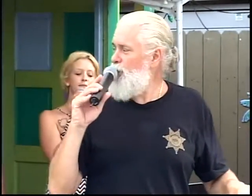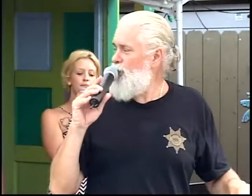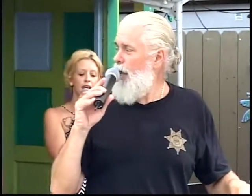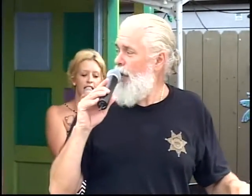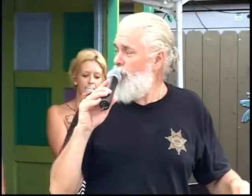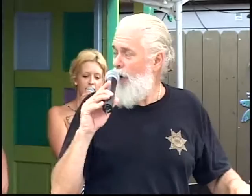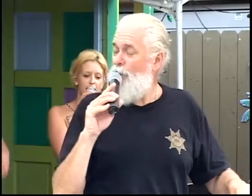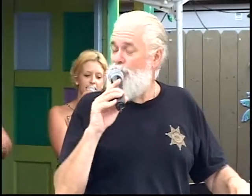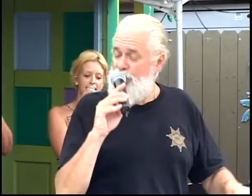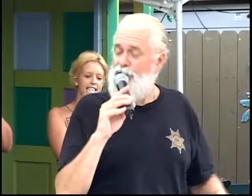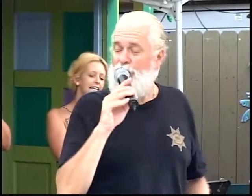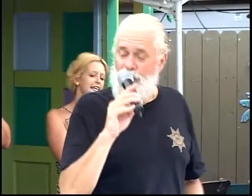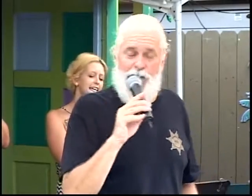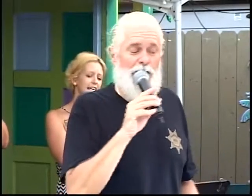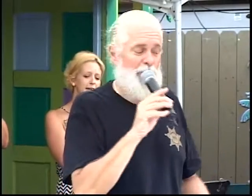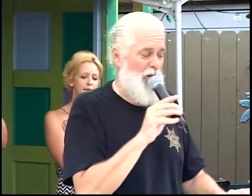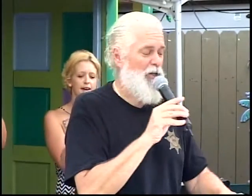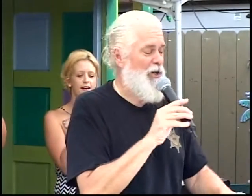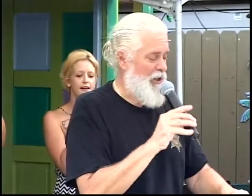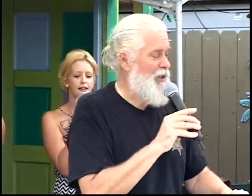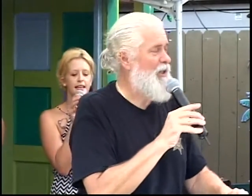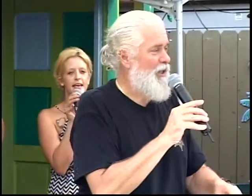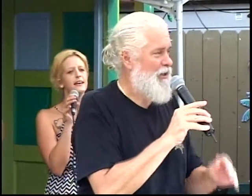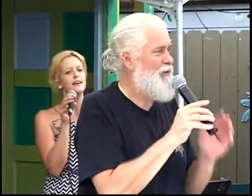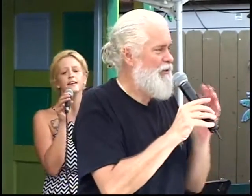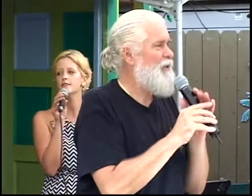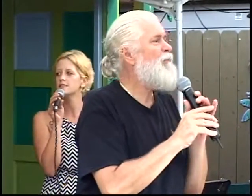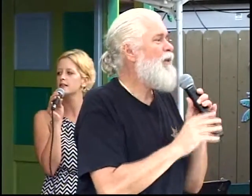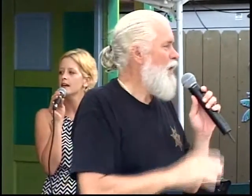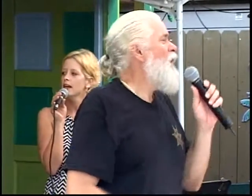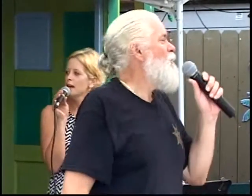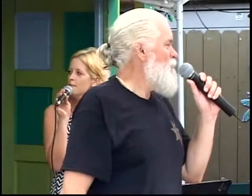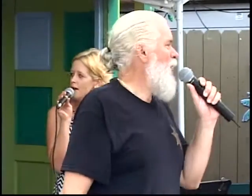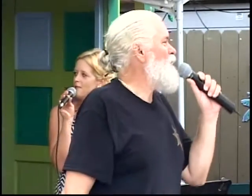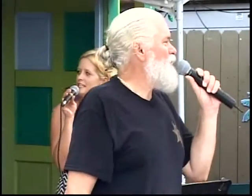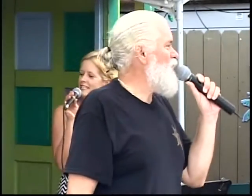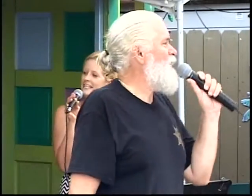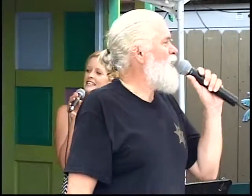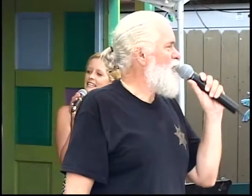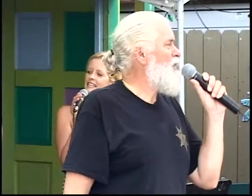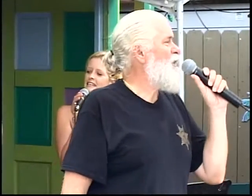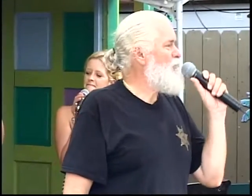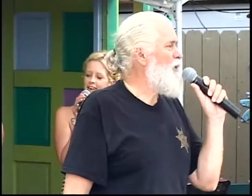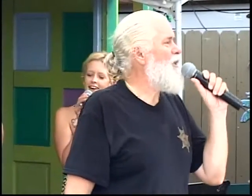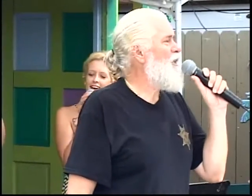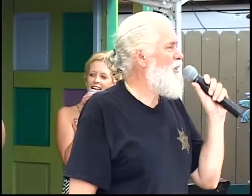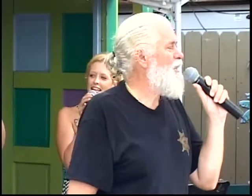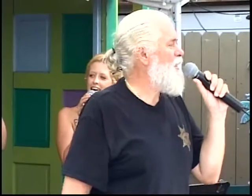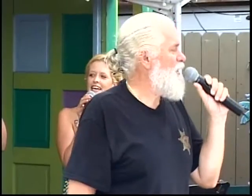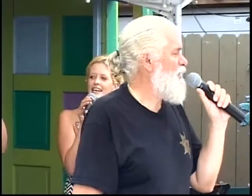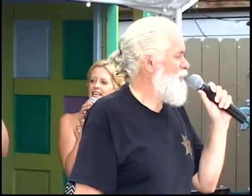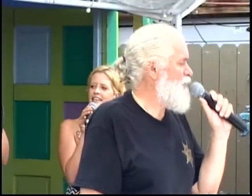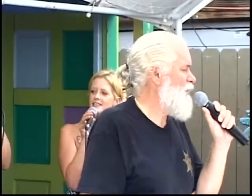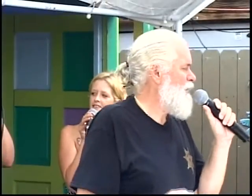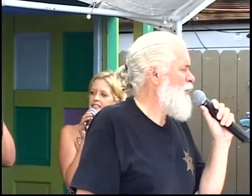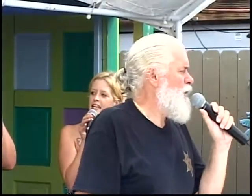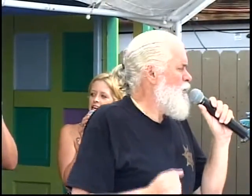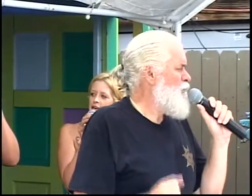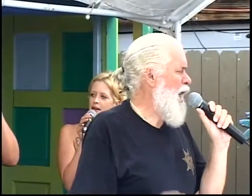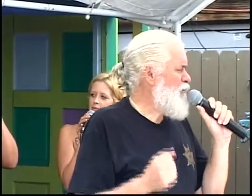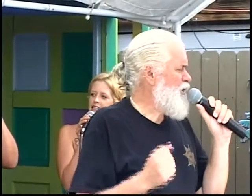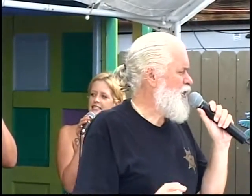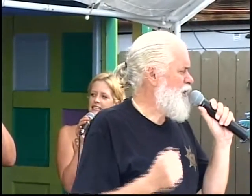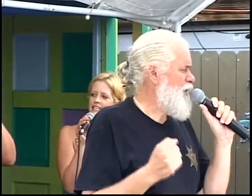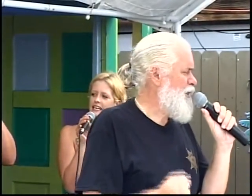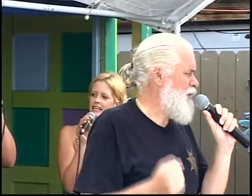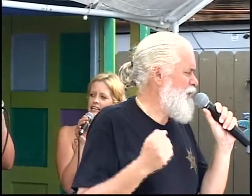My Redeemer lives. What you say? My Redeemer lives. My Redeemer